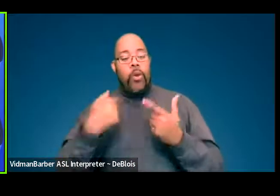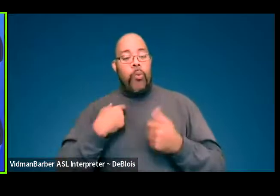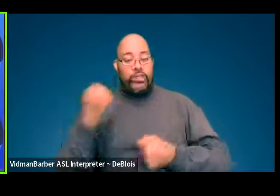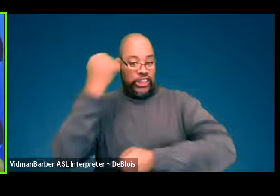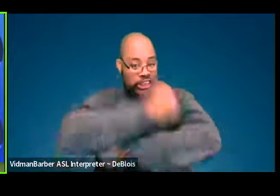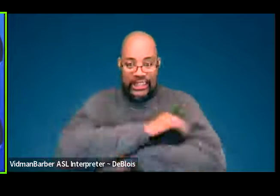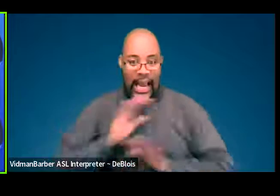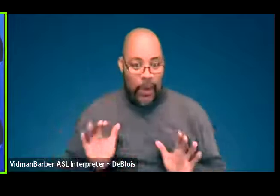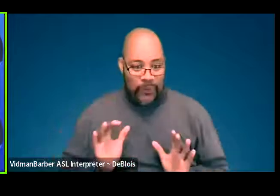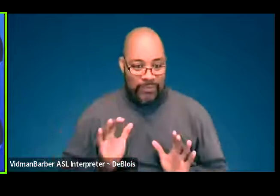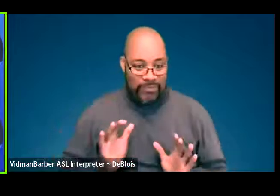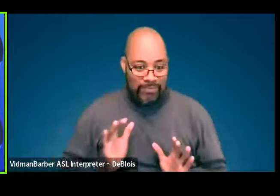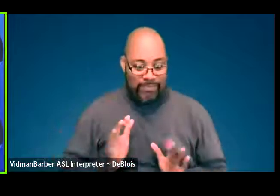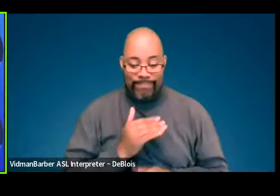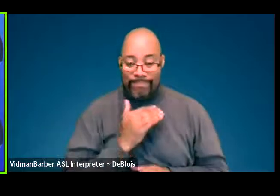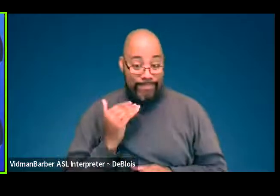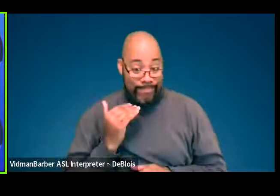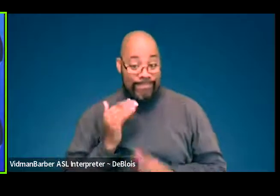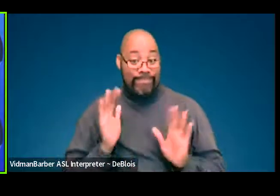down.